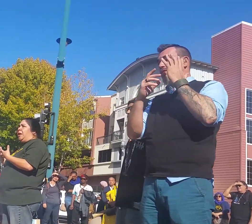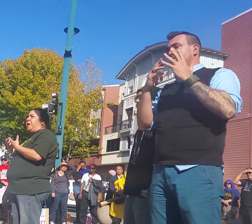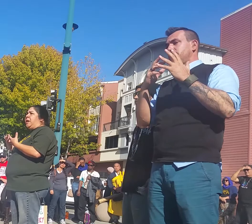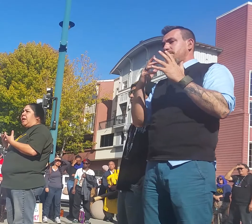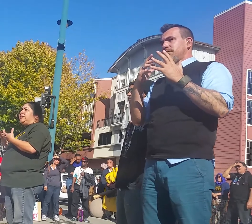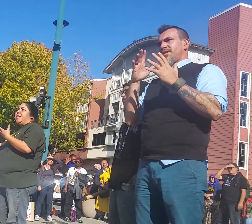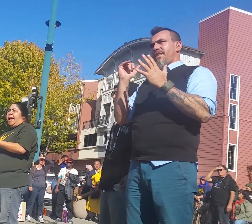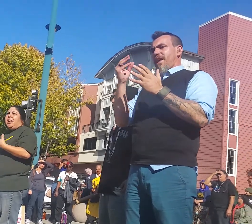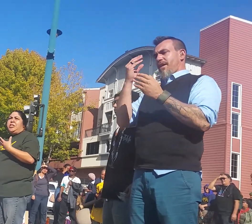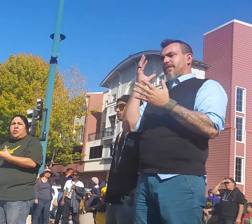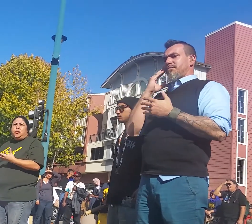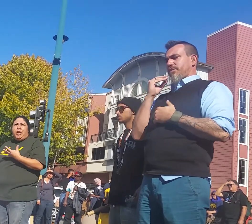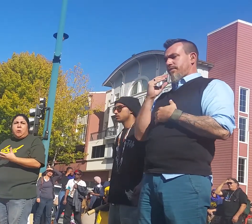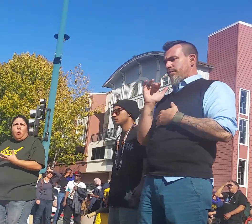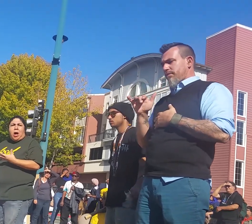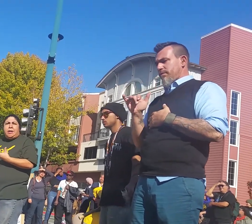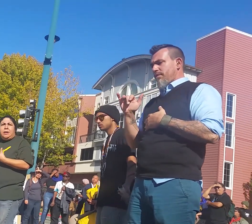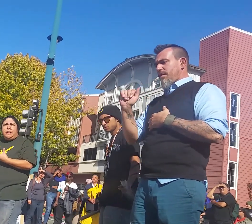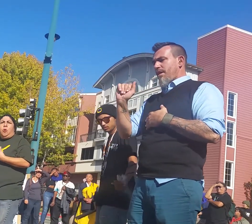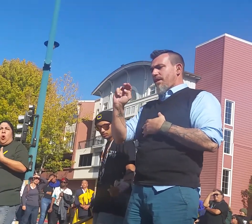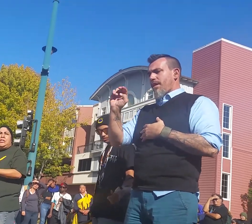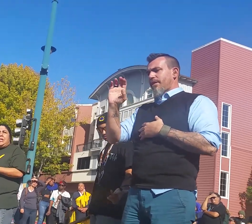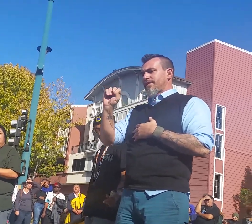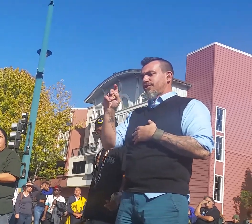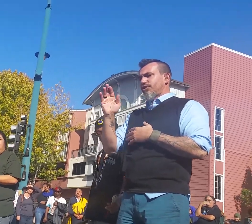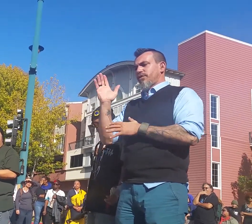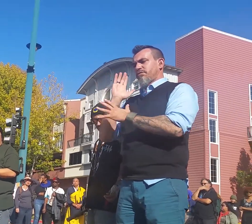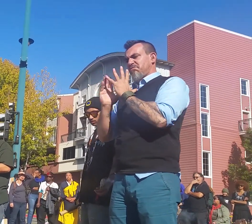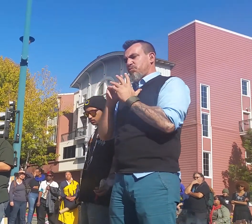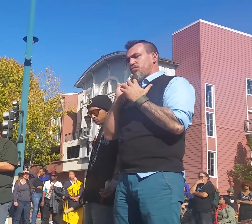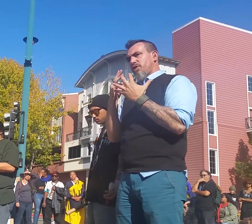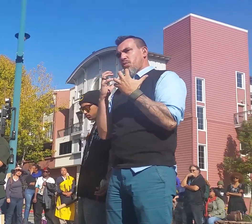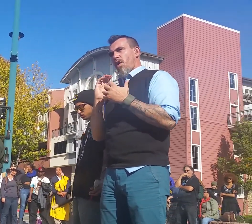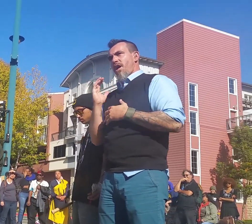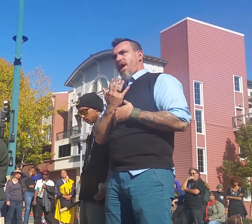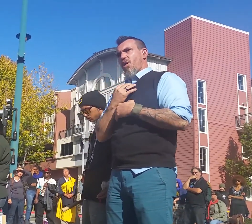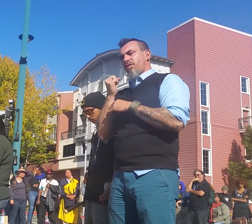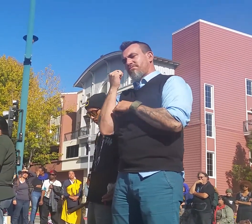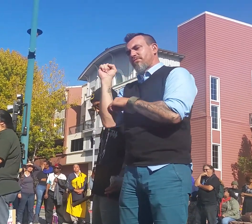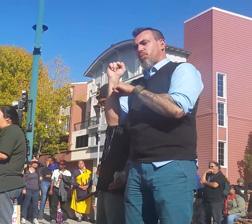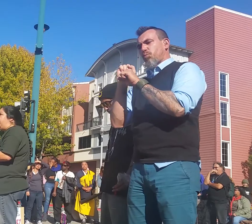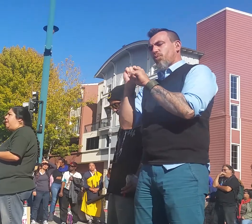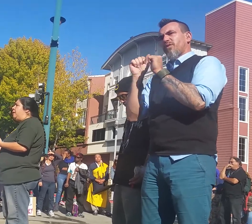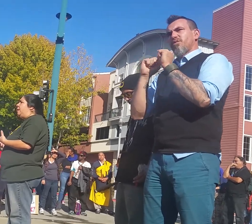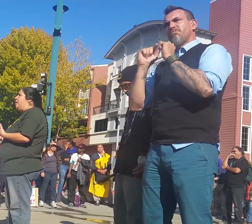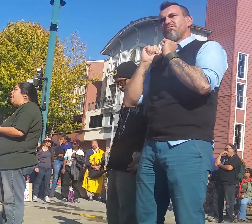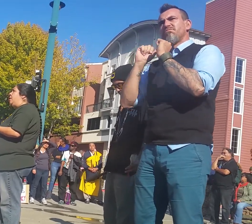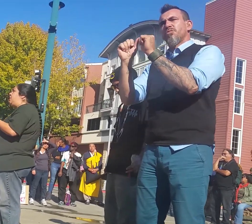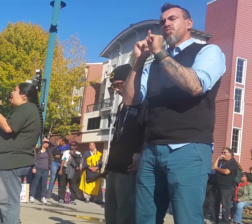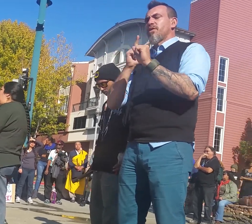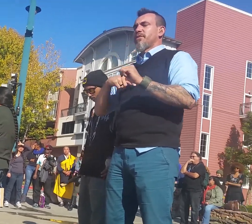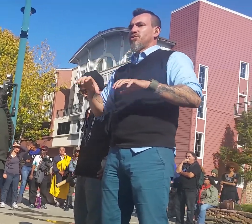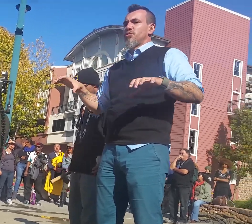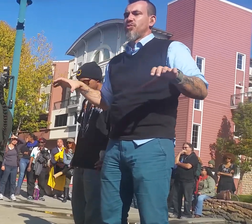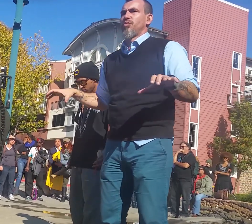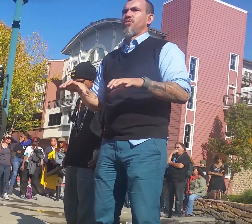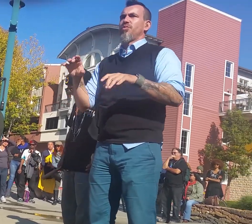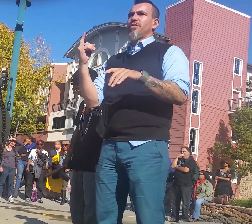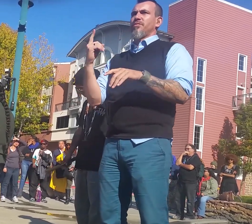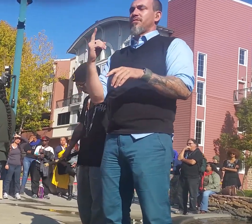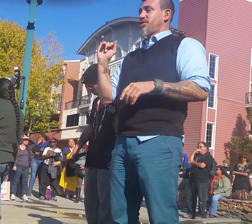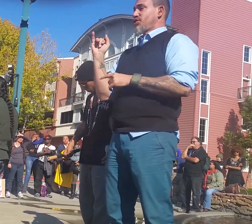What it was telling me is that the ancestors really want the work to continue and that we need to do something. Carmela and